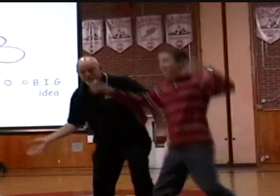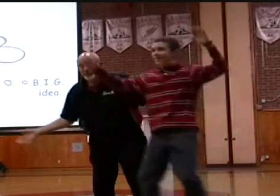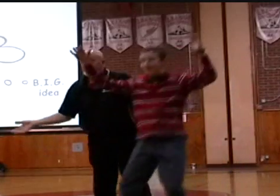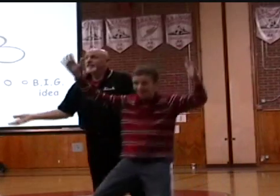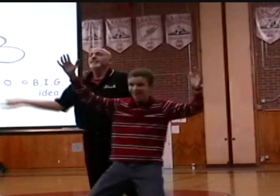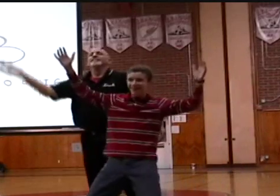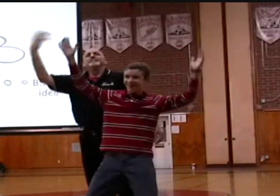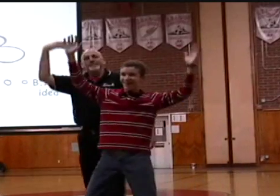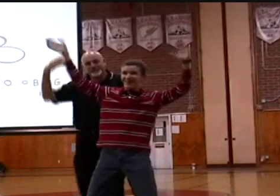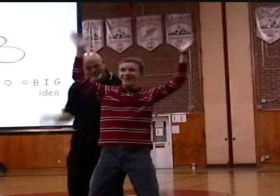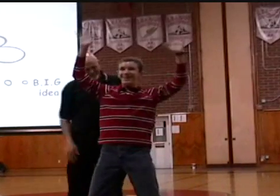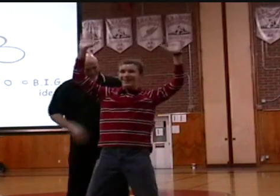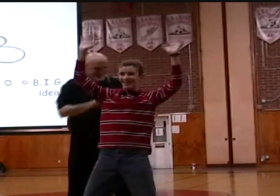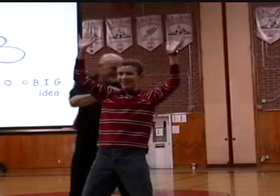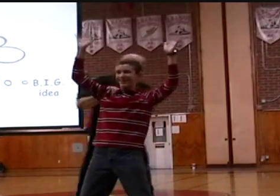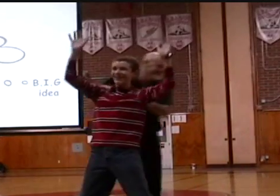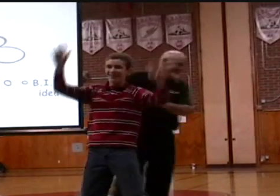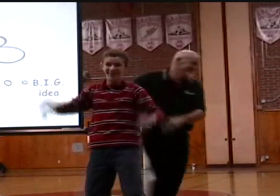Woo-hoo!